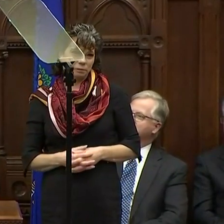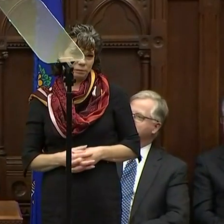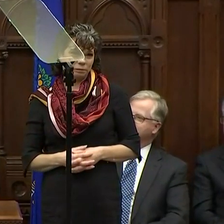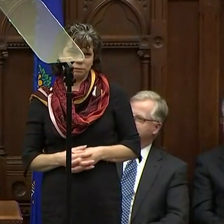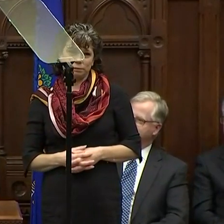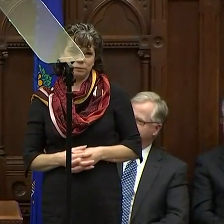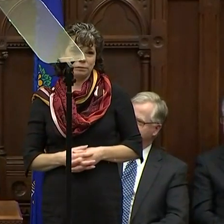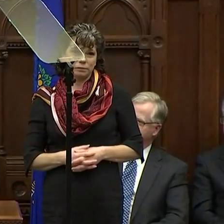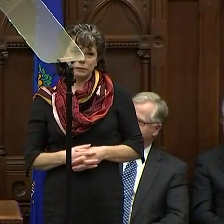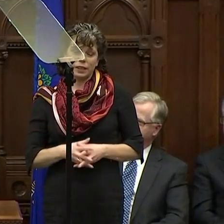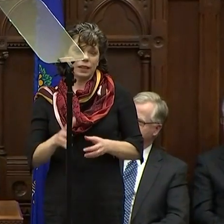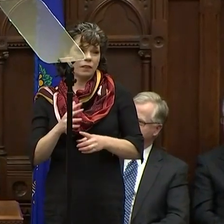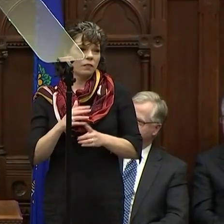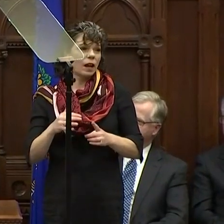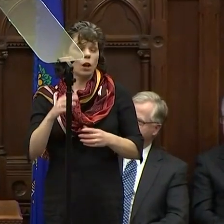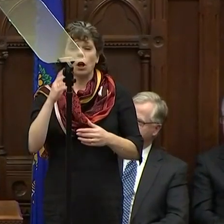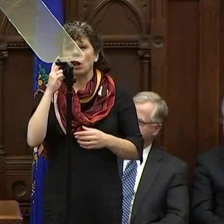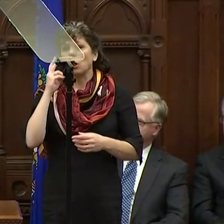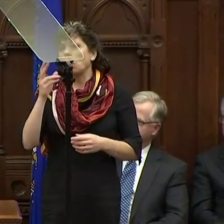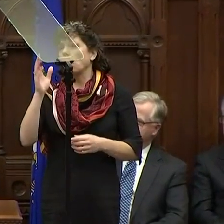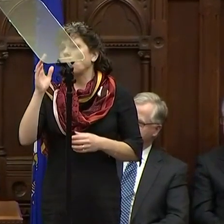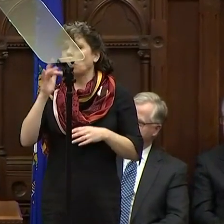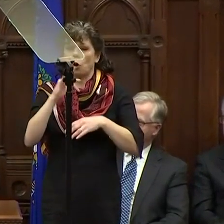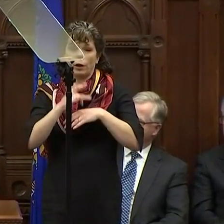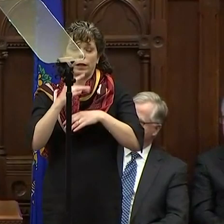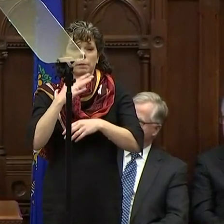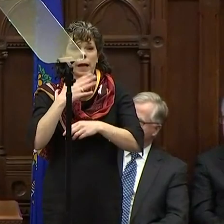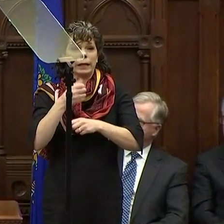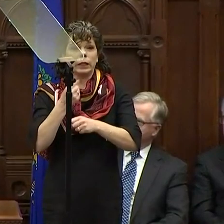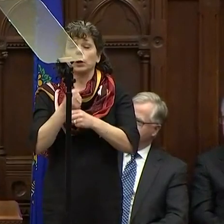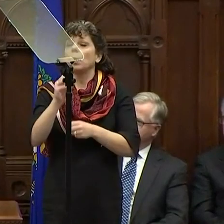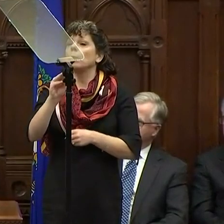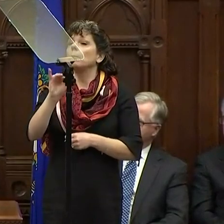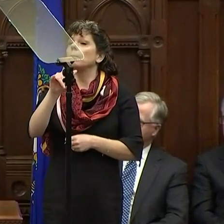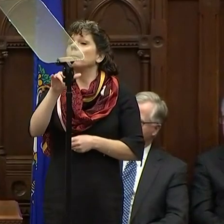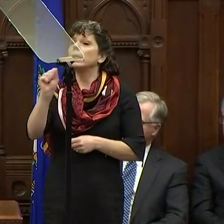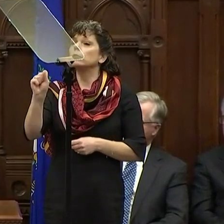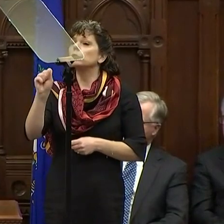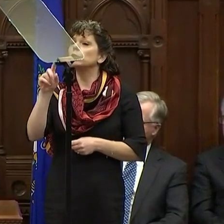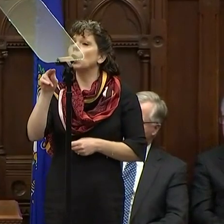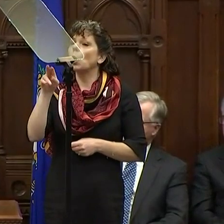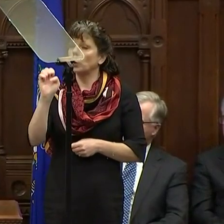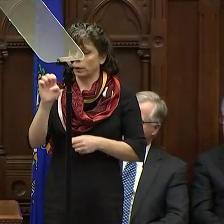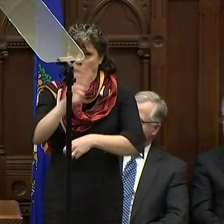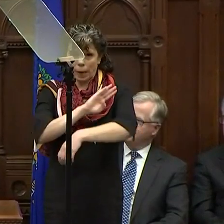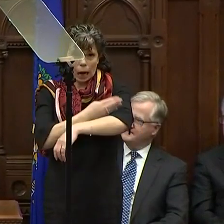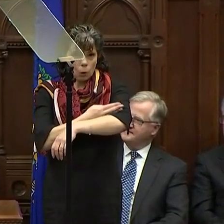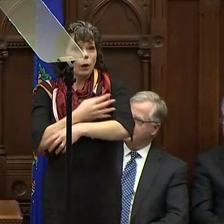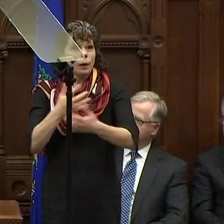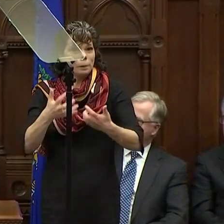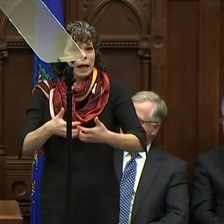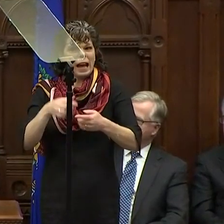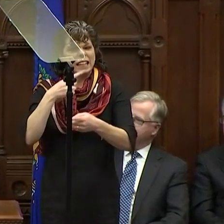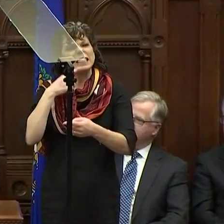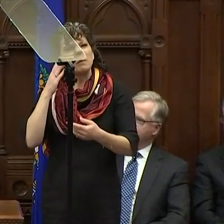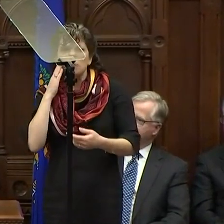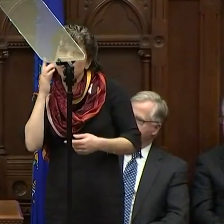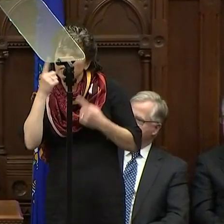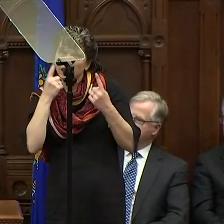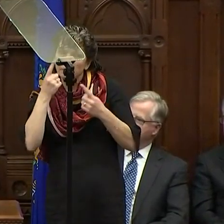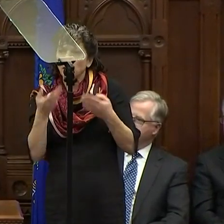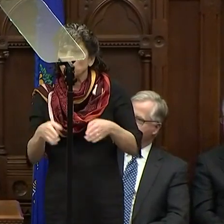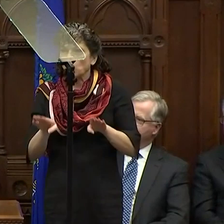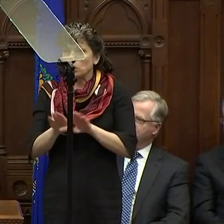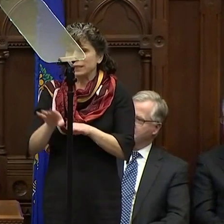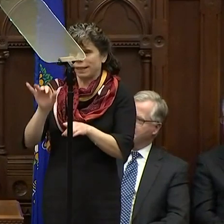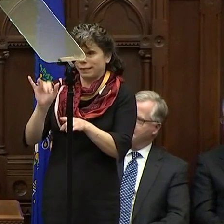Staying on the environment, look, early in my administration, the Millstone Power Plant contacted us and said they were thinking of closing, a plant